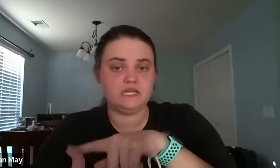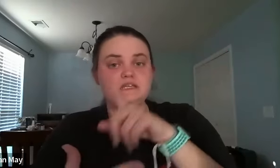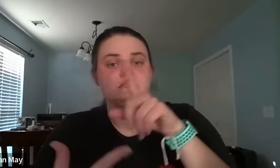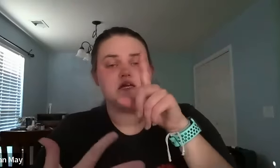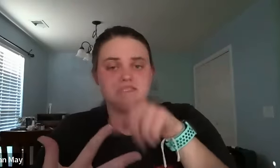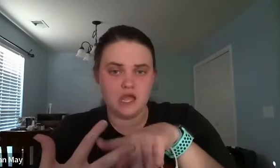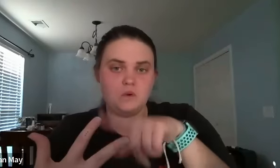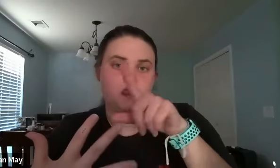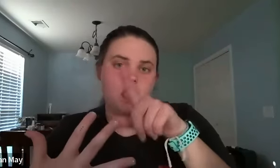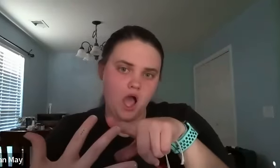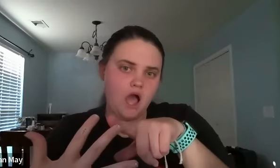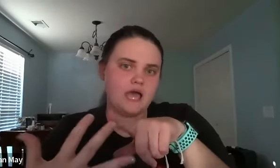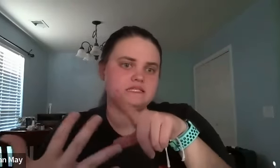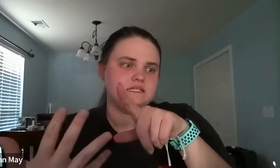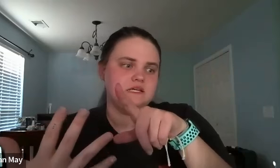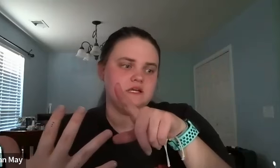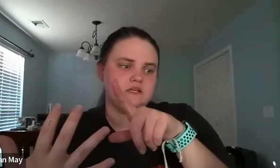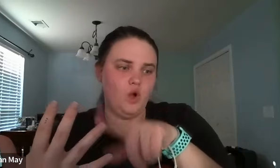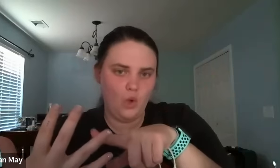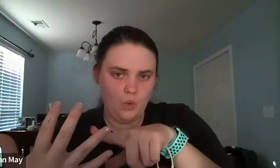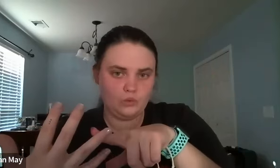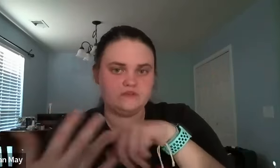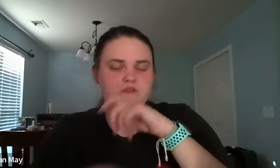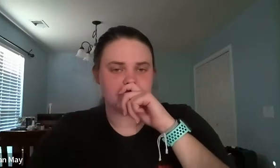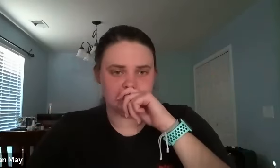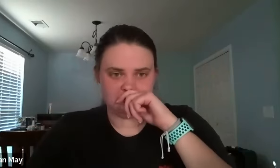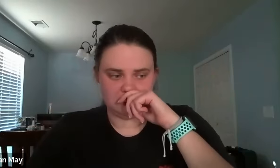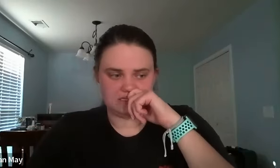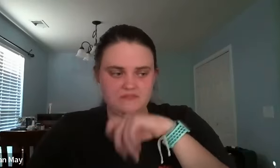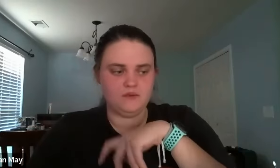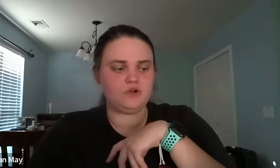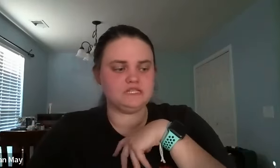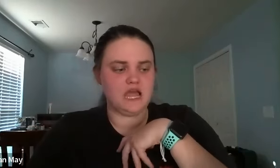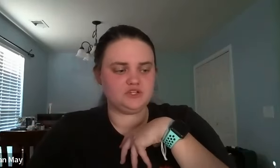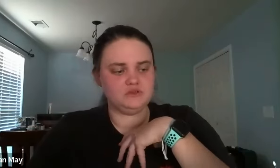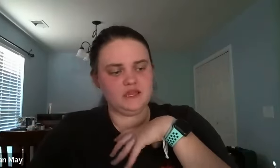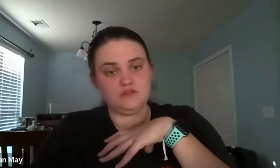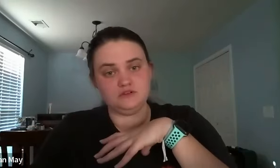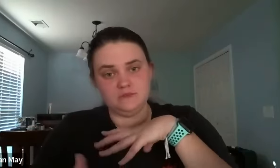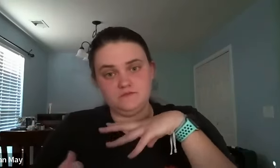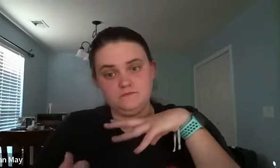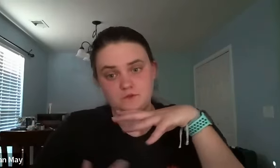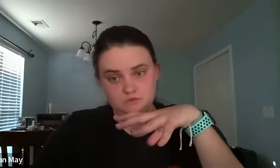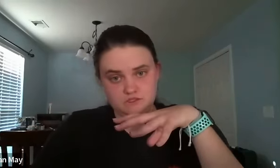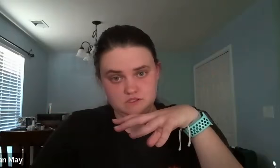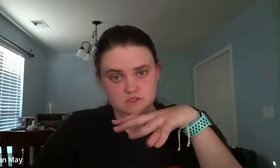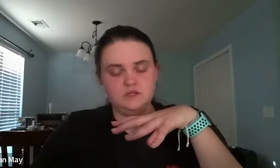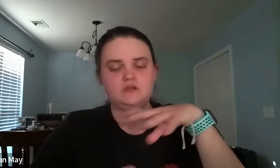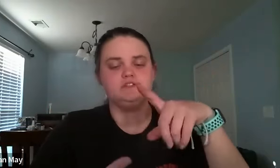sweet, sour, hot, cold, those kinds of things. And then we'll go on to actual like other types of foods. So